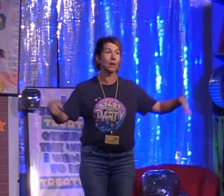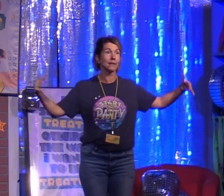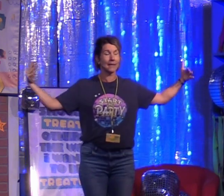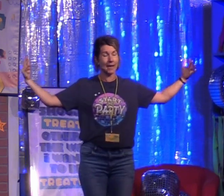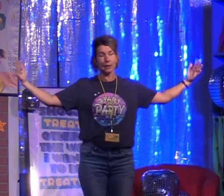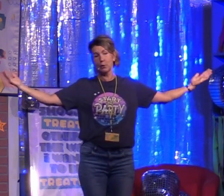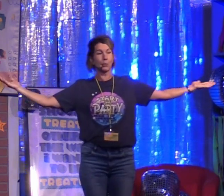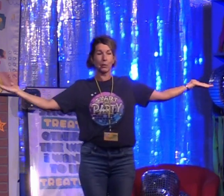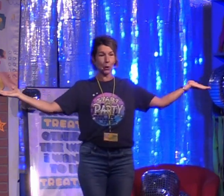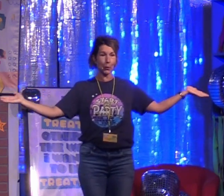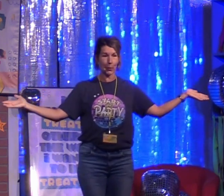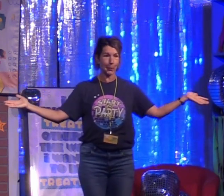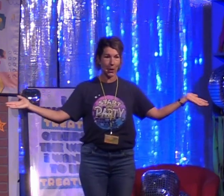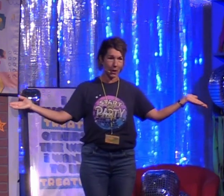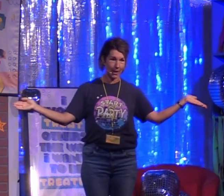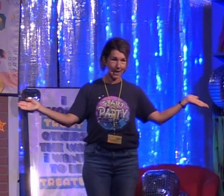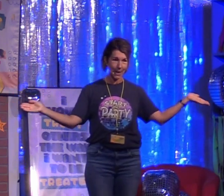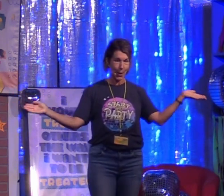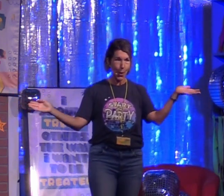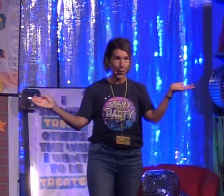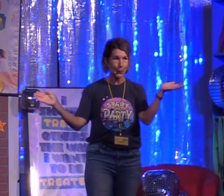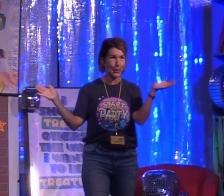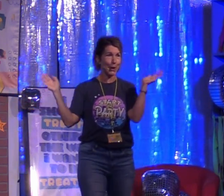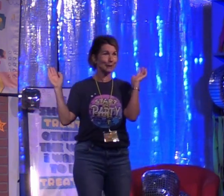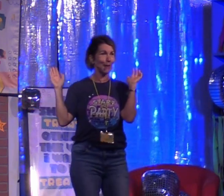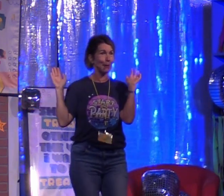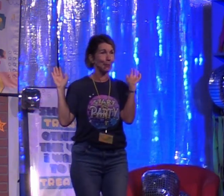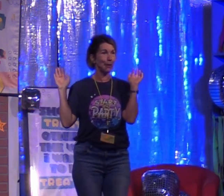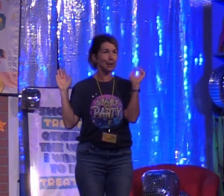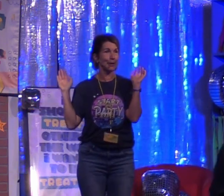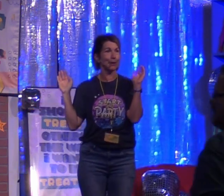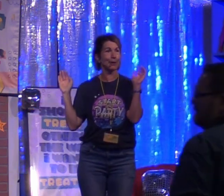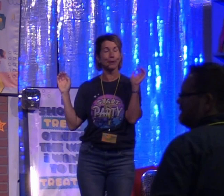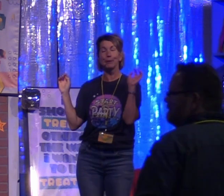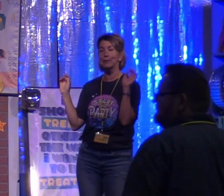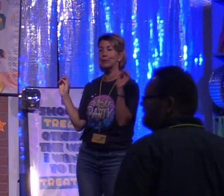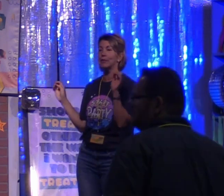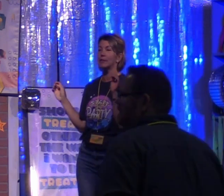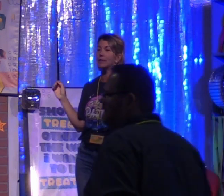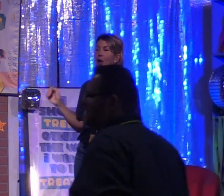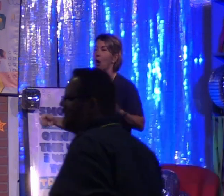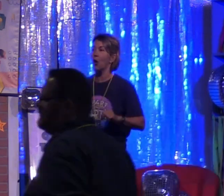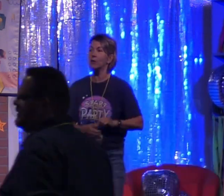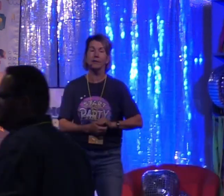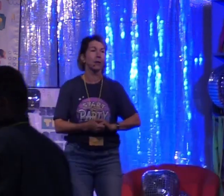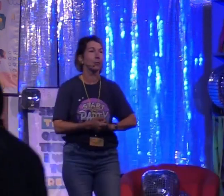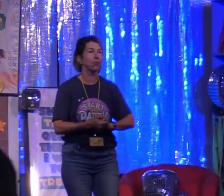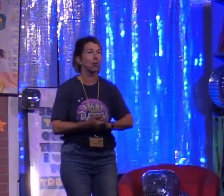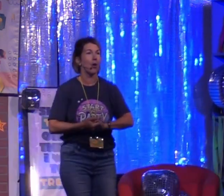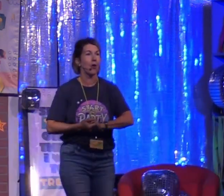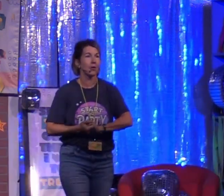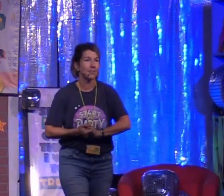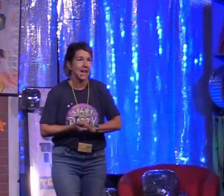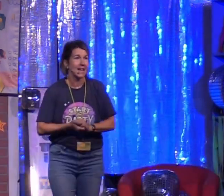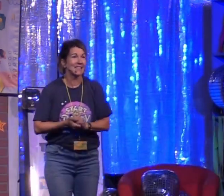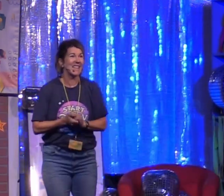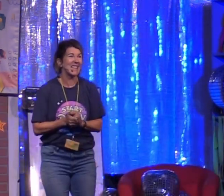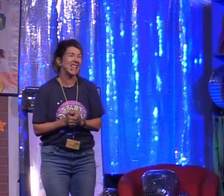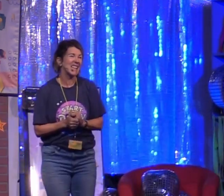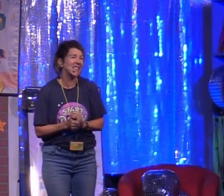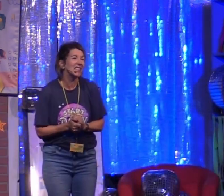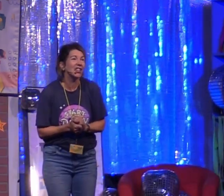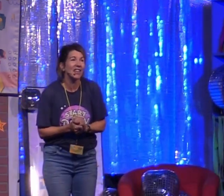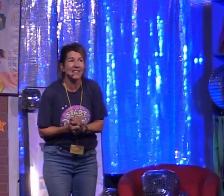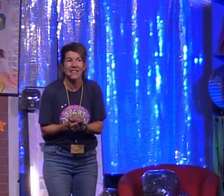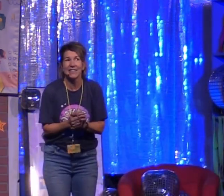time once again to start the party. We are celebrating the good news of Jesus all summer long. It's